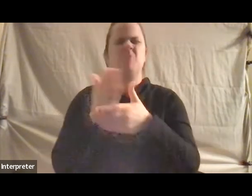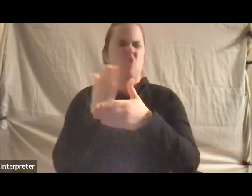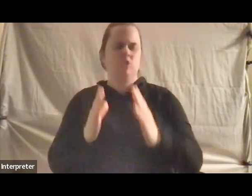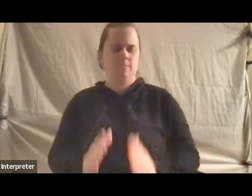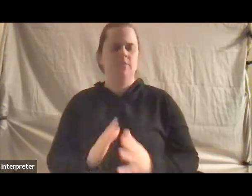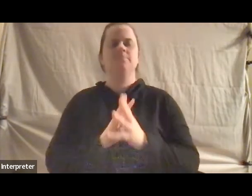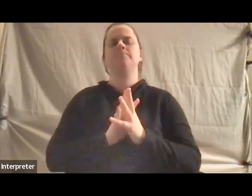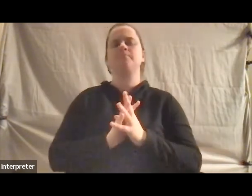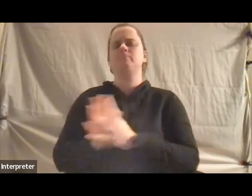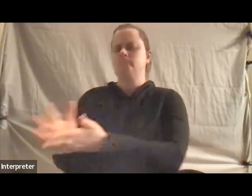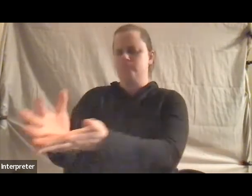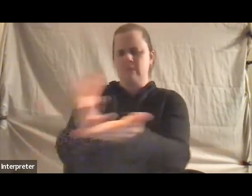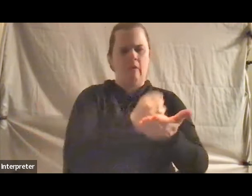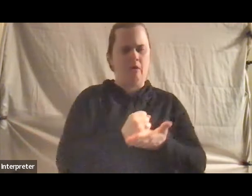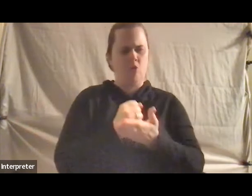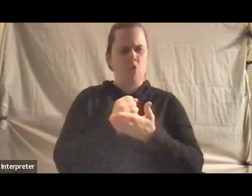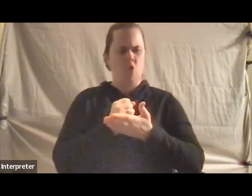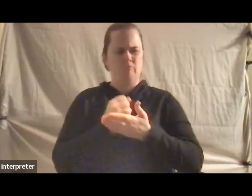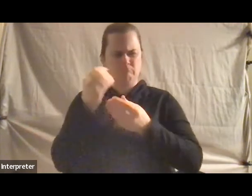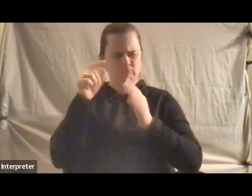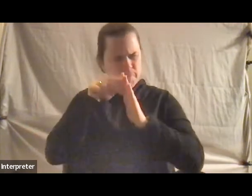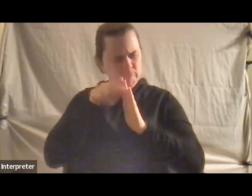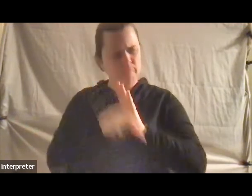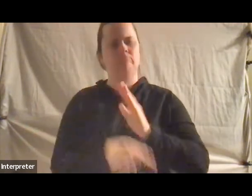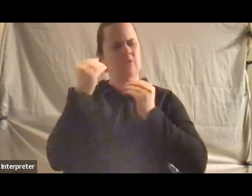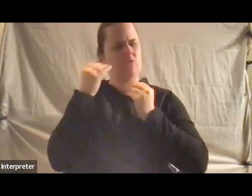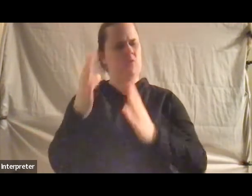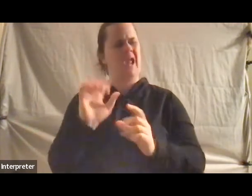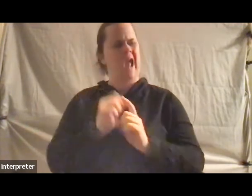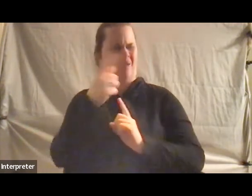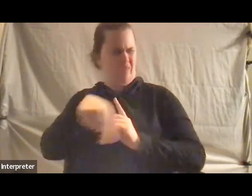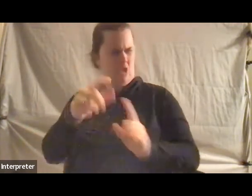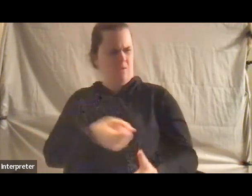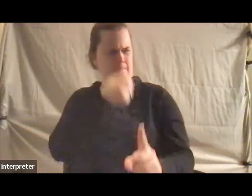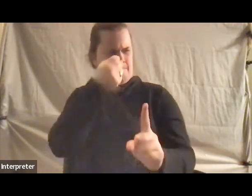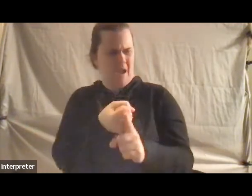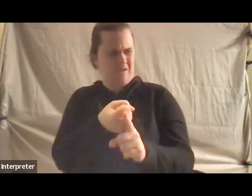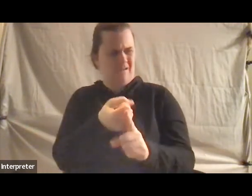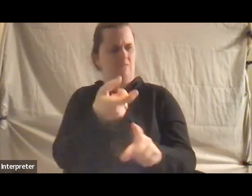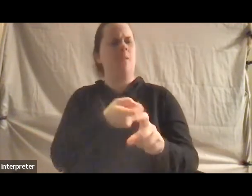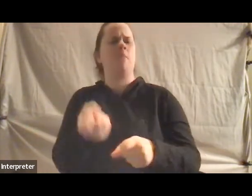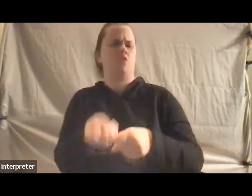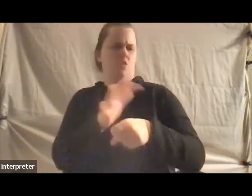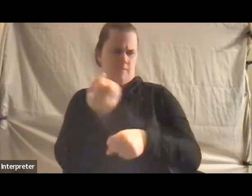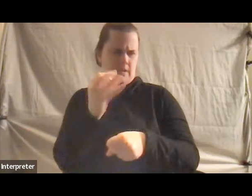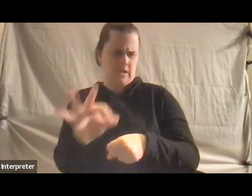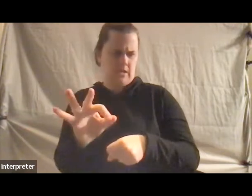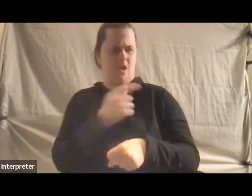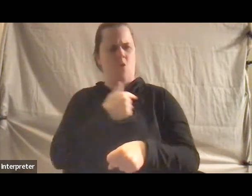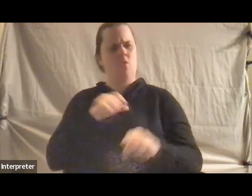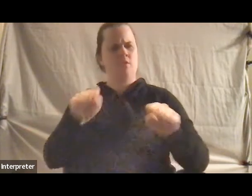to gather detailed information on how they are being impacted by COVID-19 and how we can best support